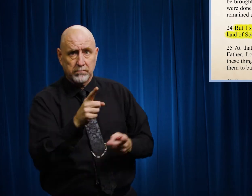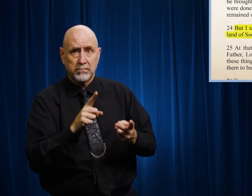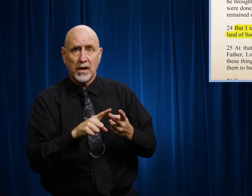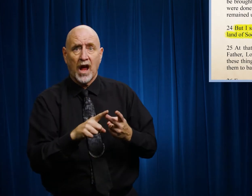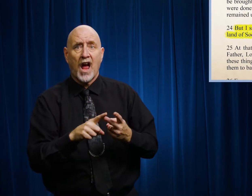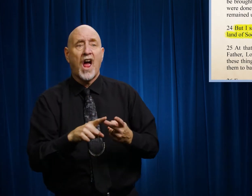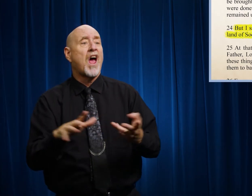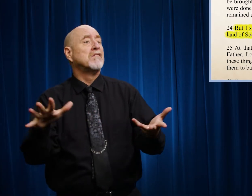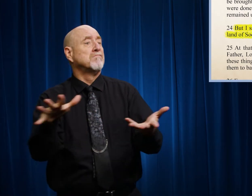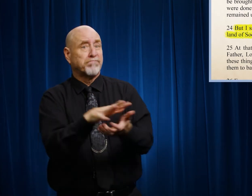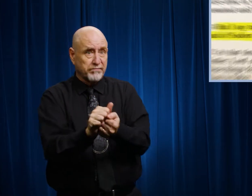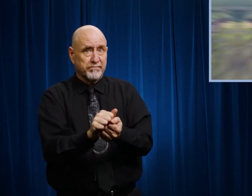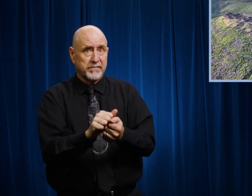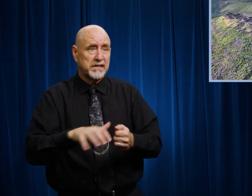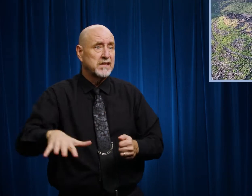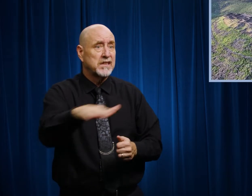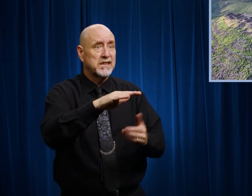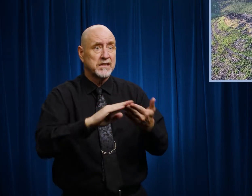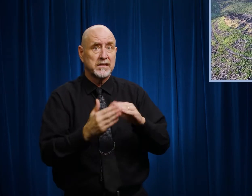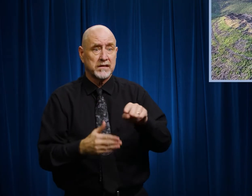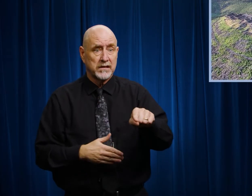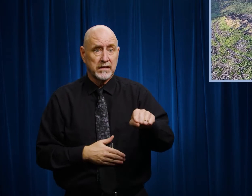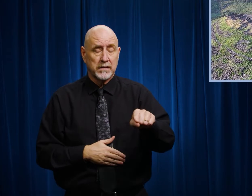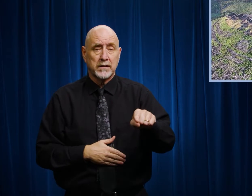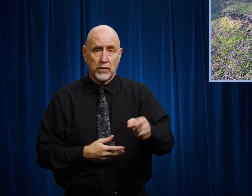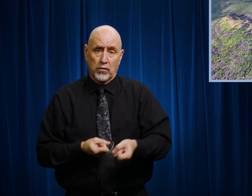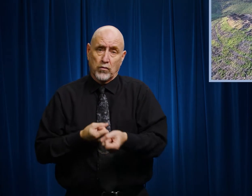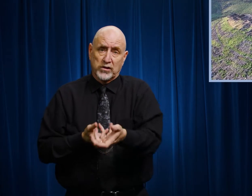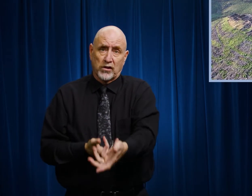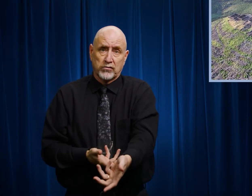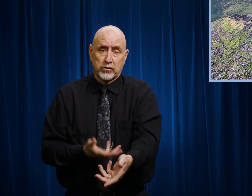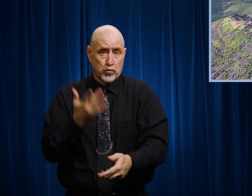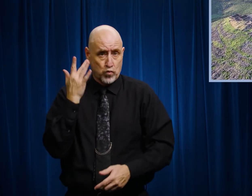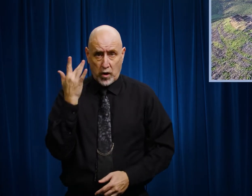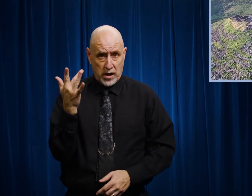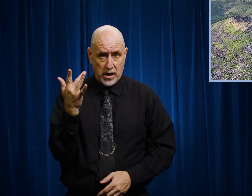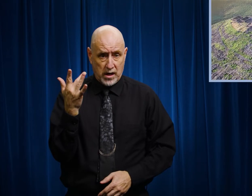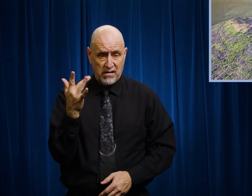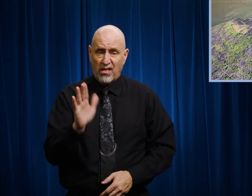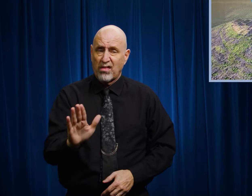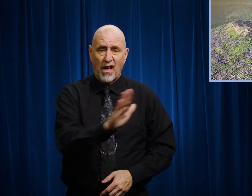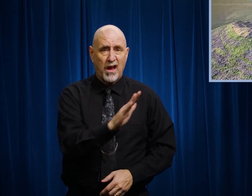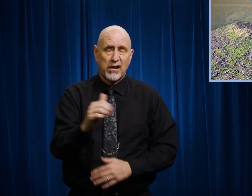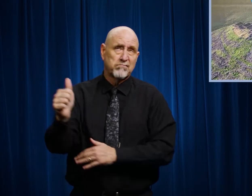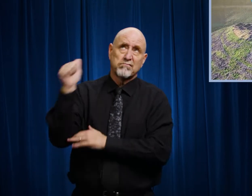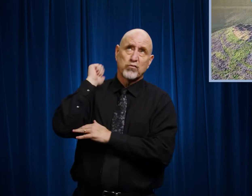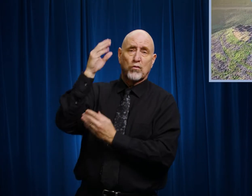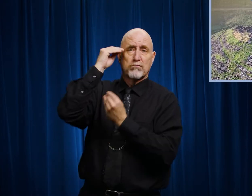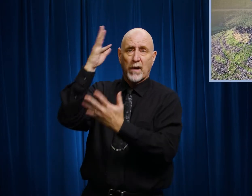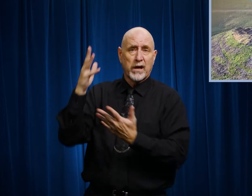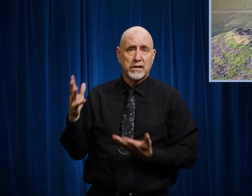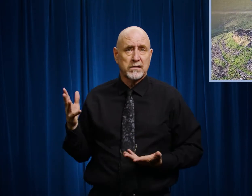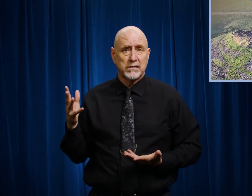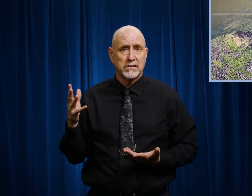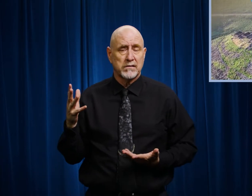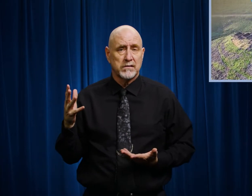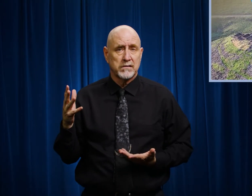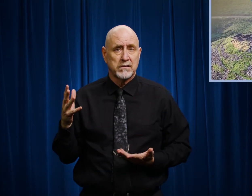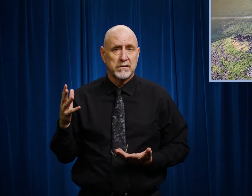Jesus and the ultimate demise of this community resulted because of their disobedience.